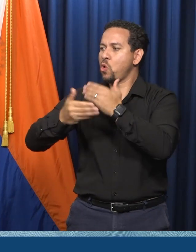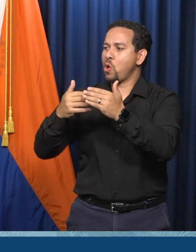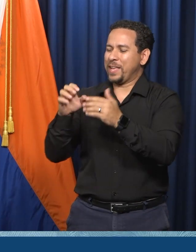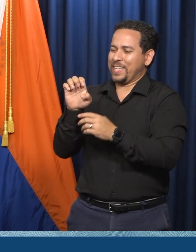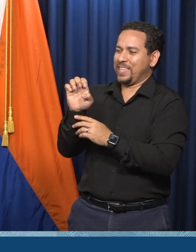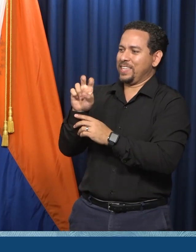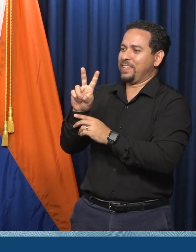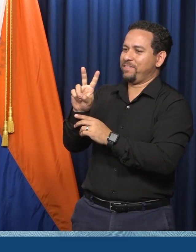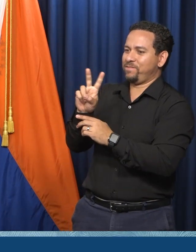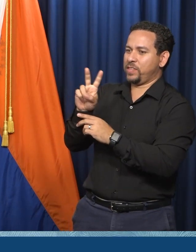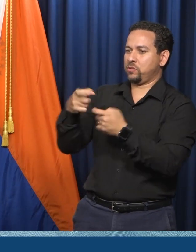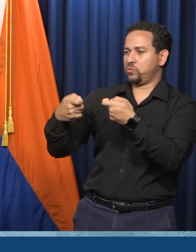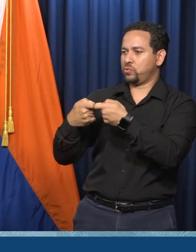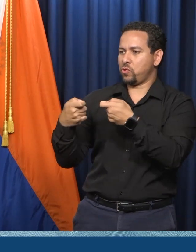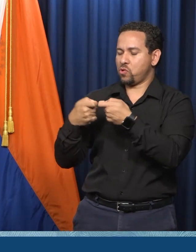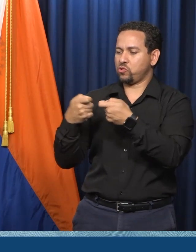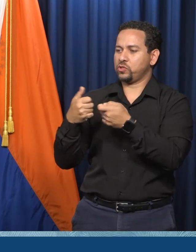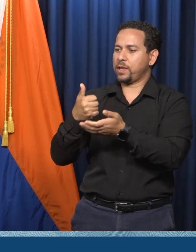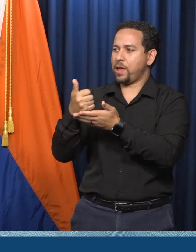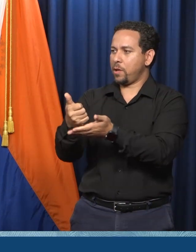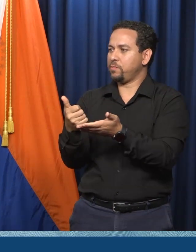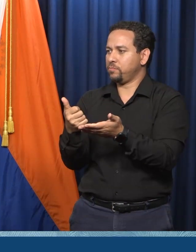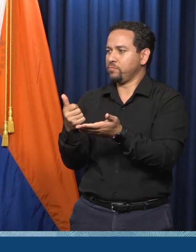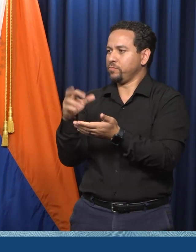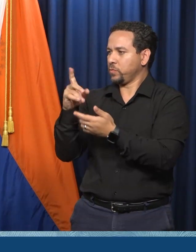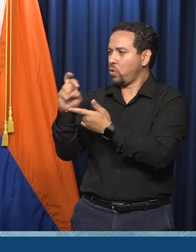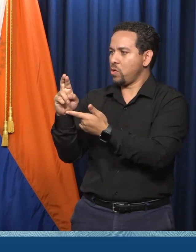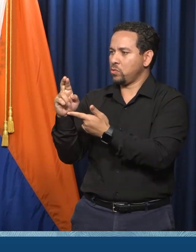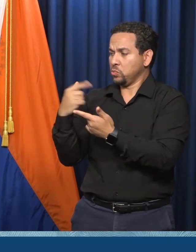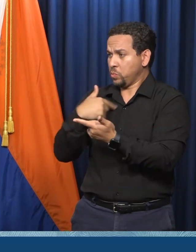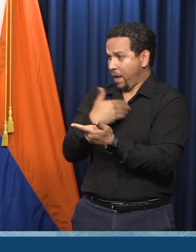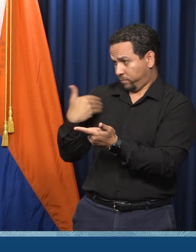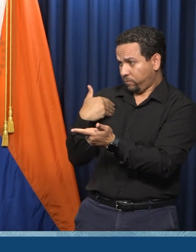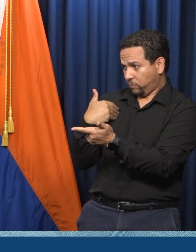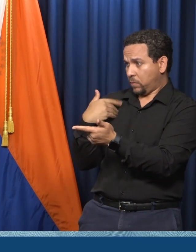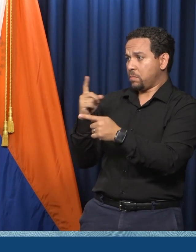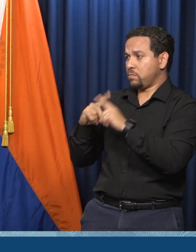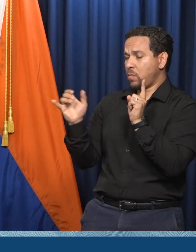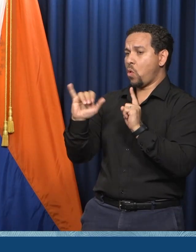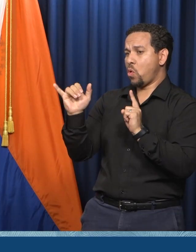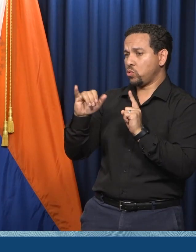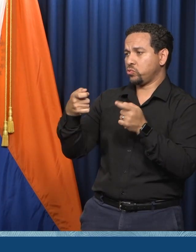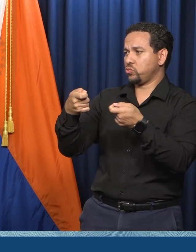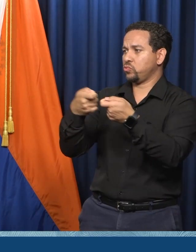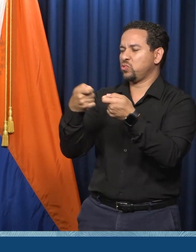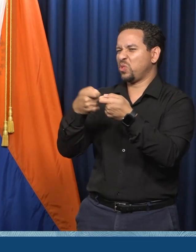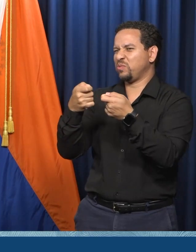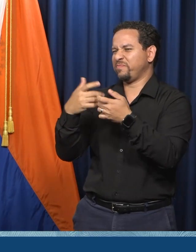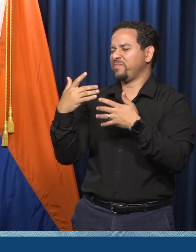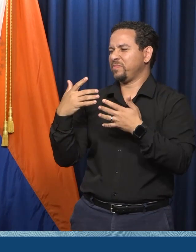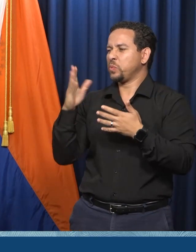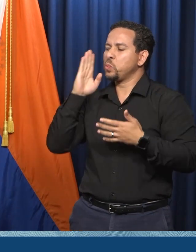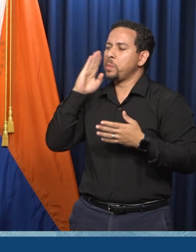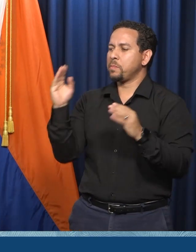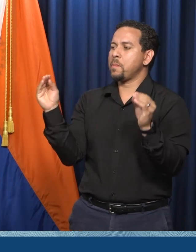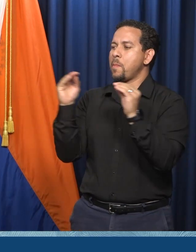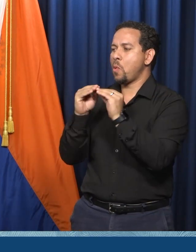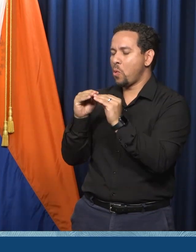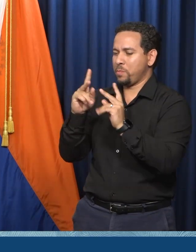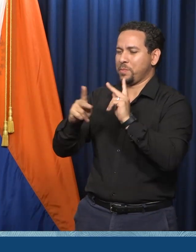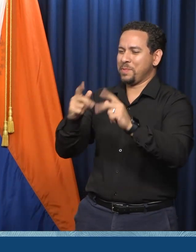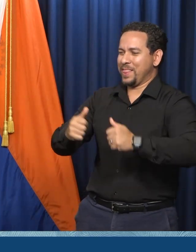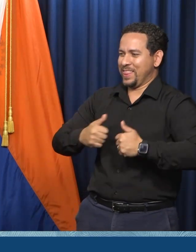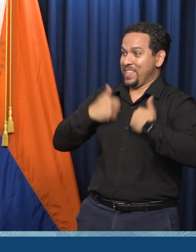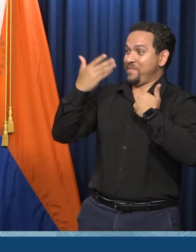couple of EV vehicles in our fleet, but these charging locations will be mainly for the use of residents or anyone that's